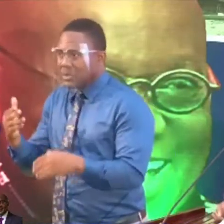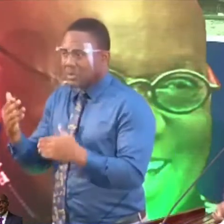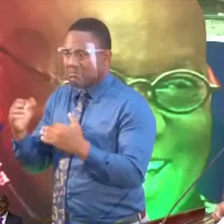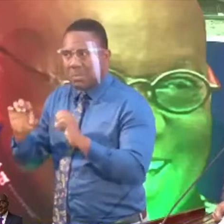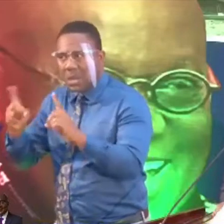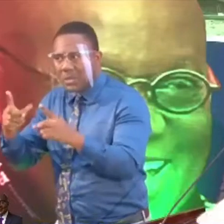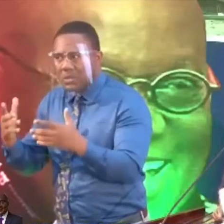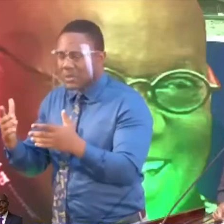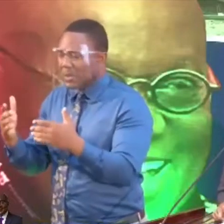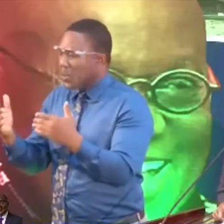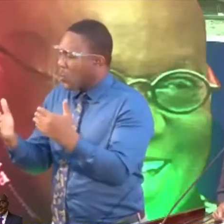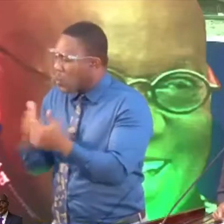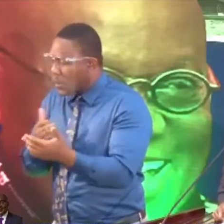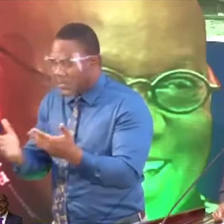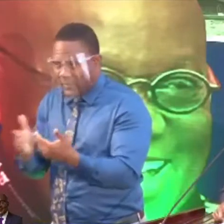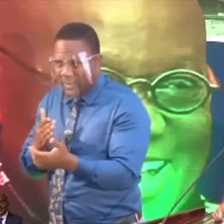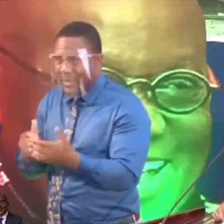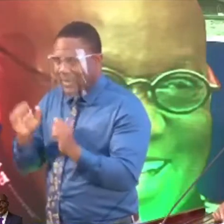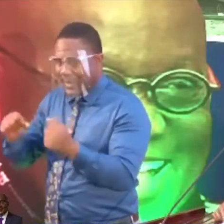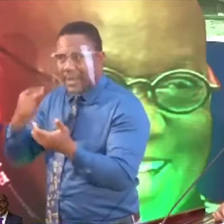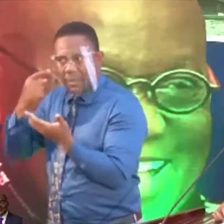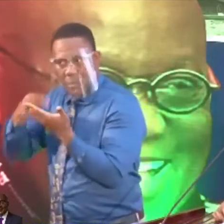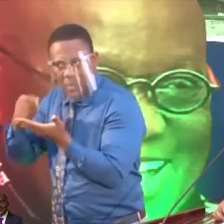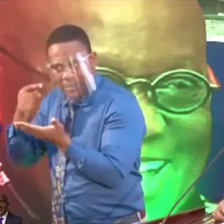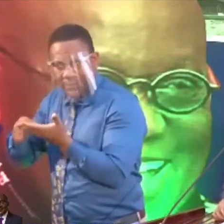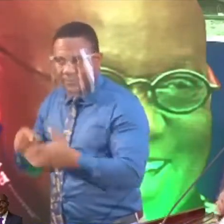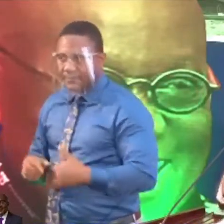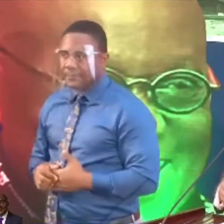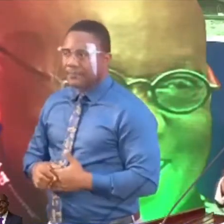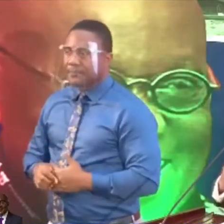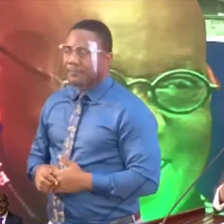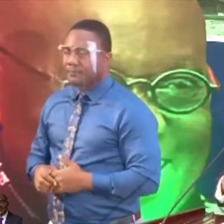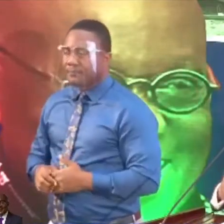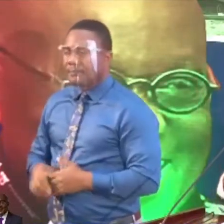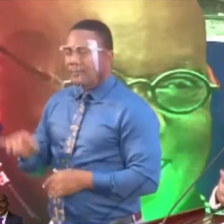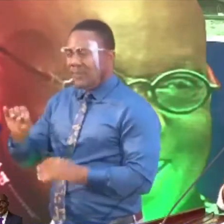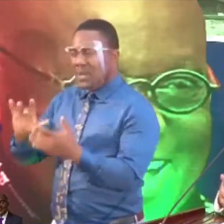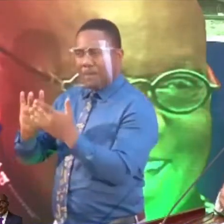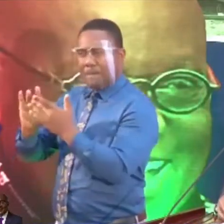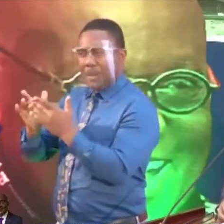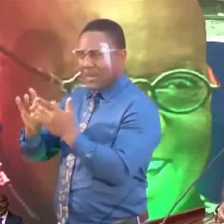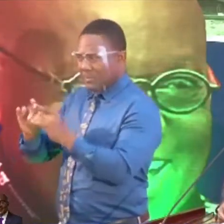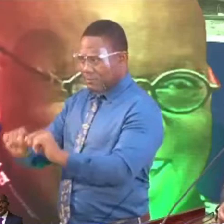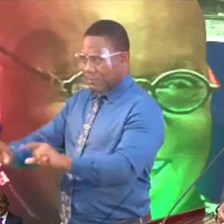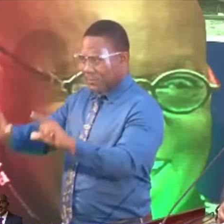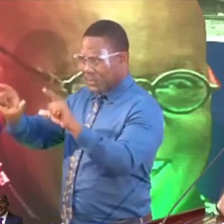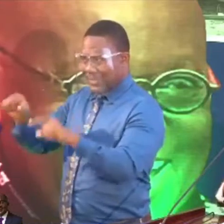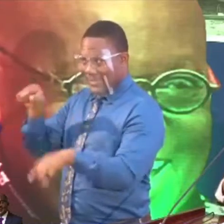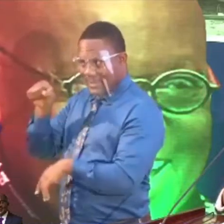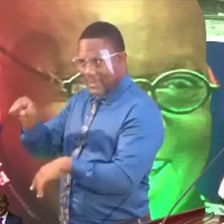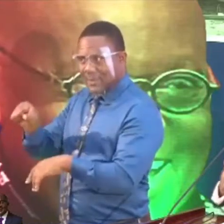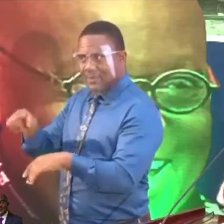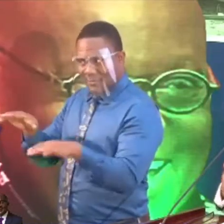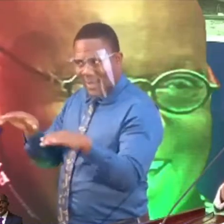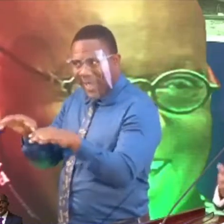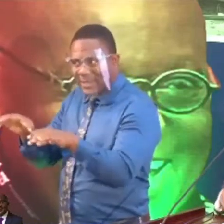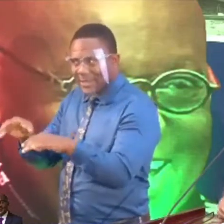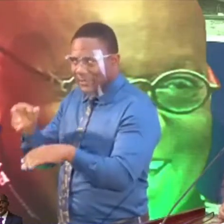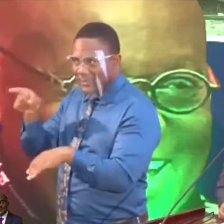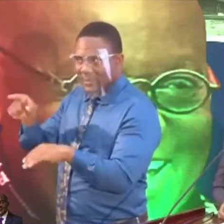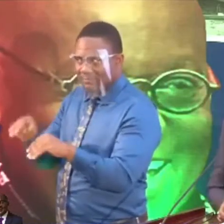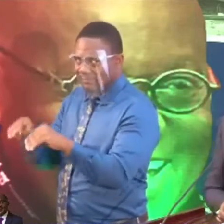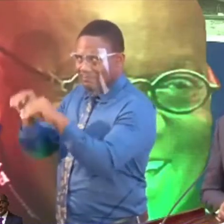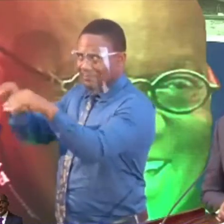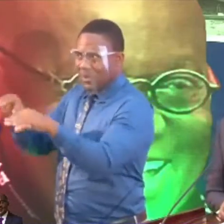in the process of capital budgeting. The portal is a living portal, so it is going to be